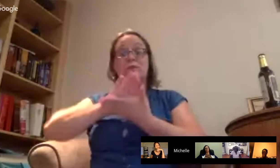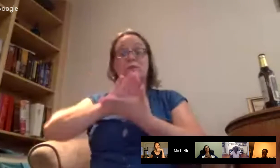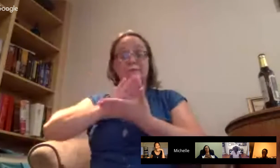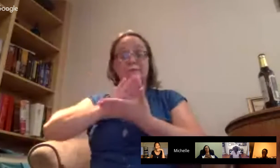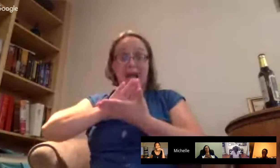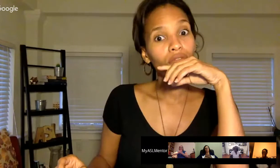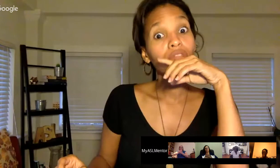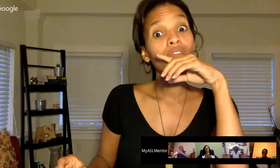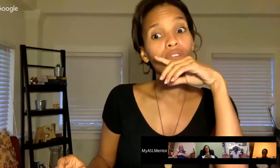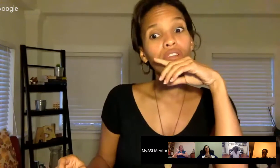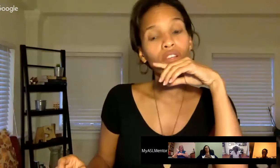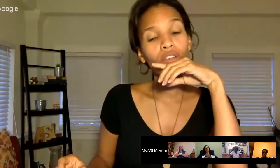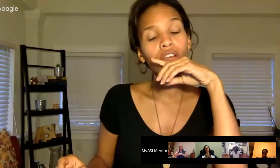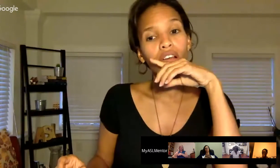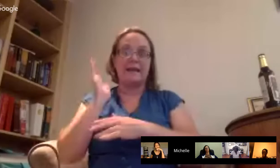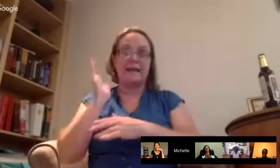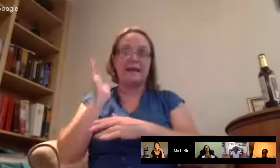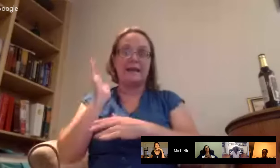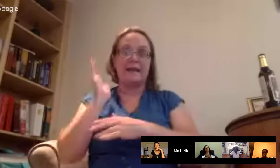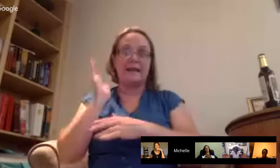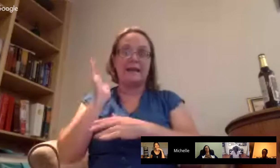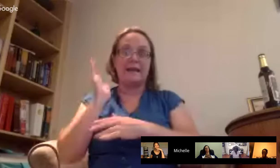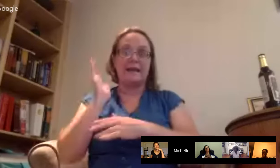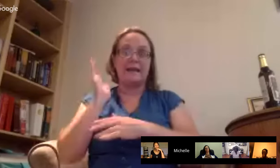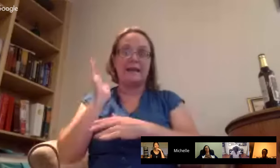school themselves, campaigning.